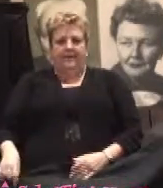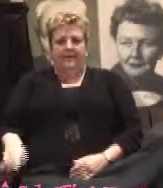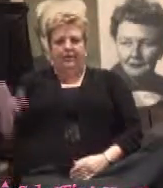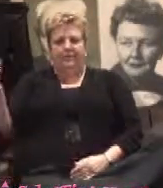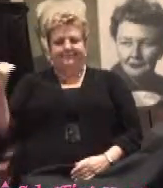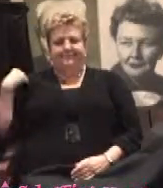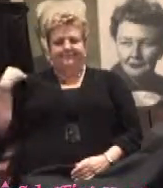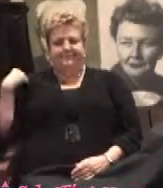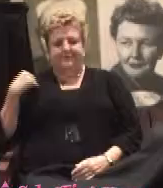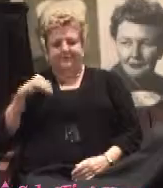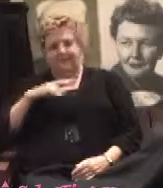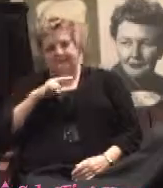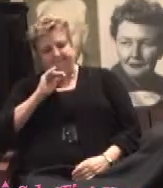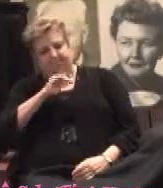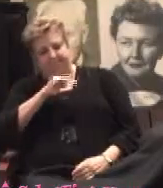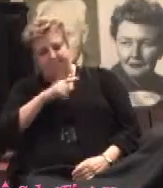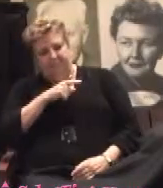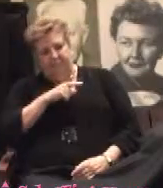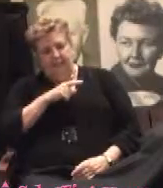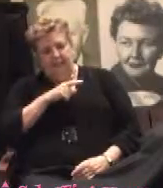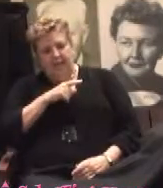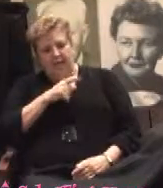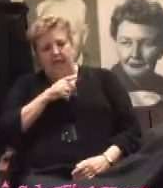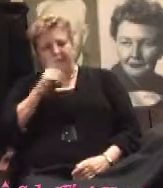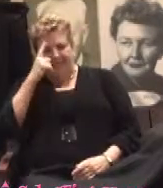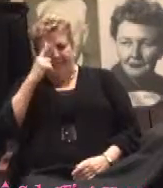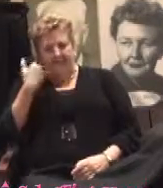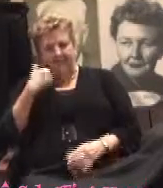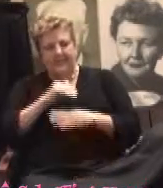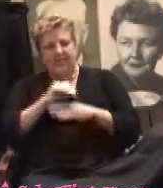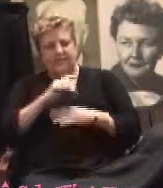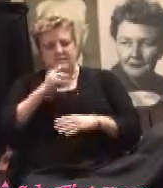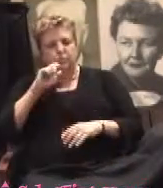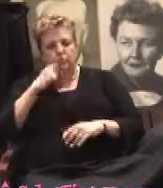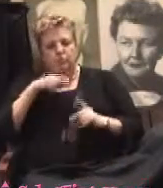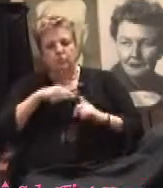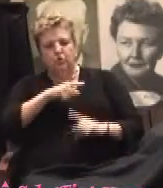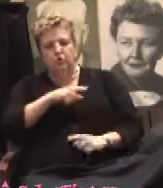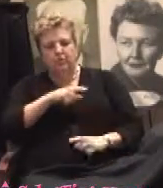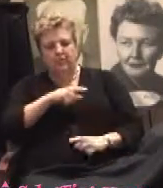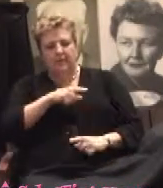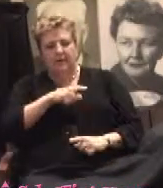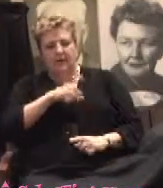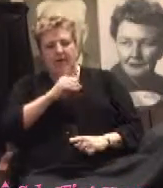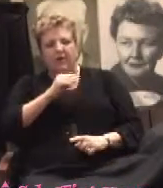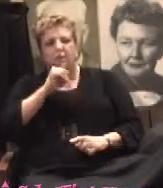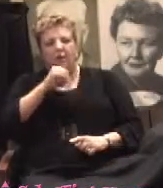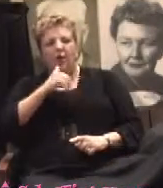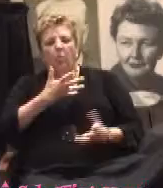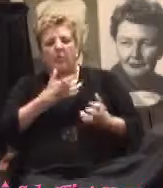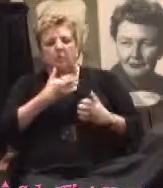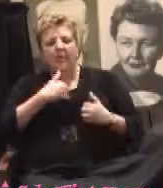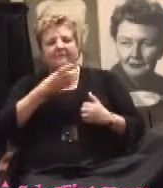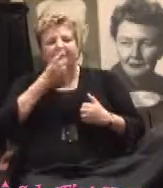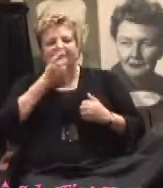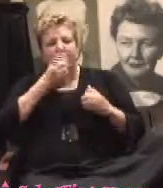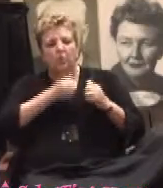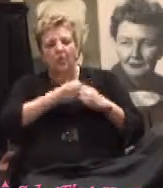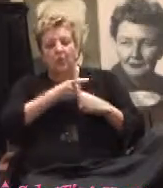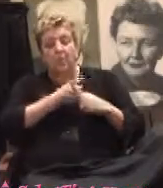and she looked at me, and she said, "I believe I was rude to you." She said, "I do not want to have dinner with you, but I'll have coffee with you tonight if you want to miss this bus, and